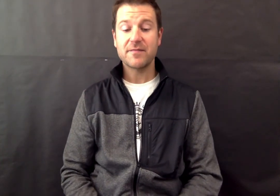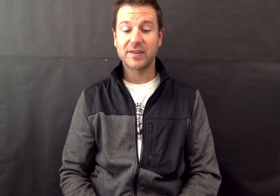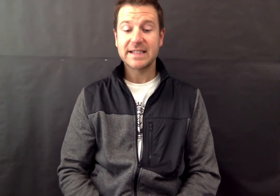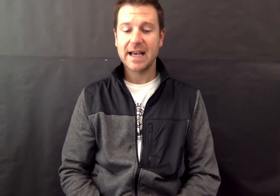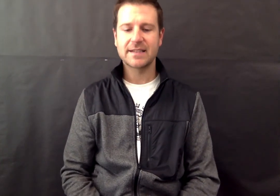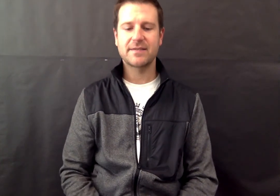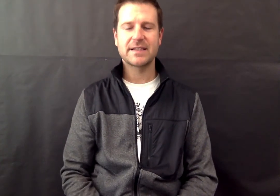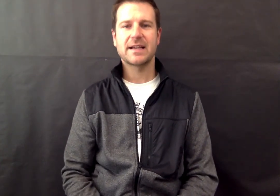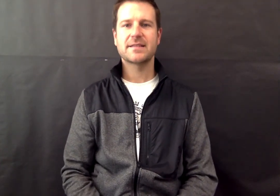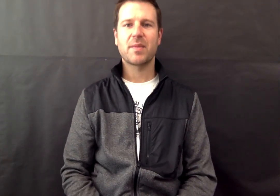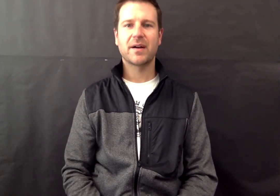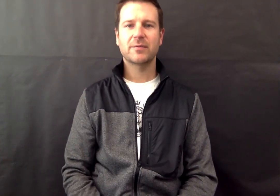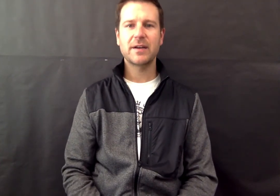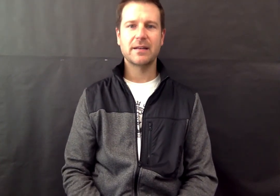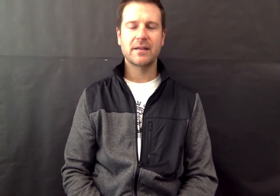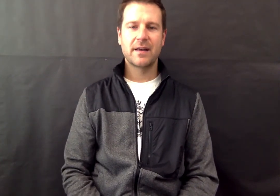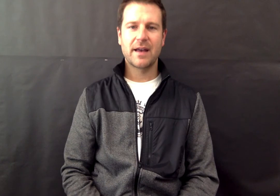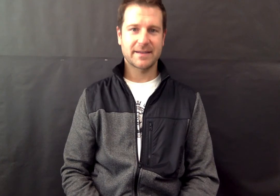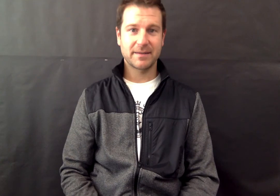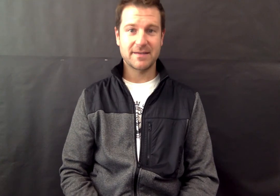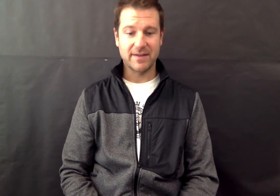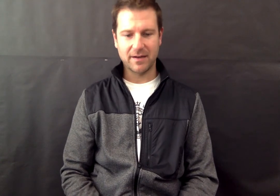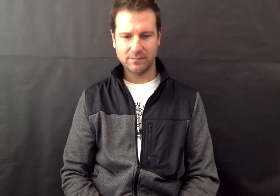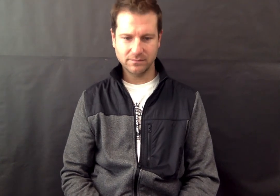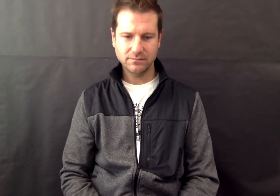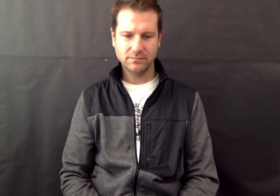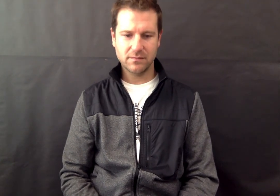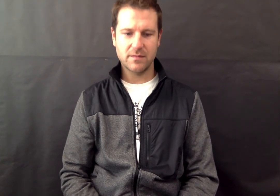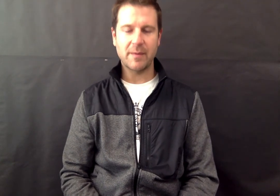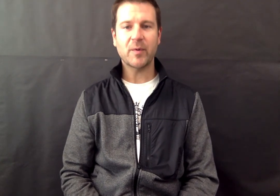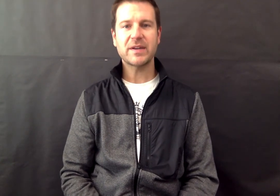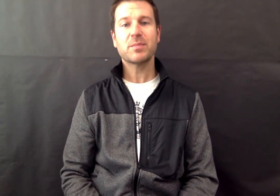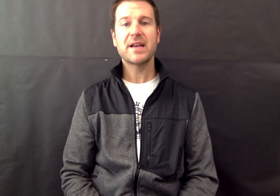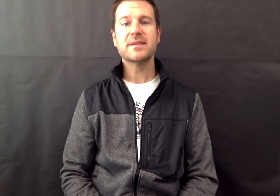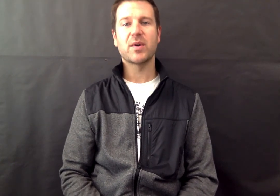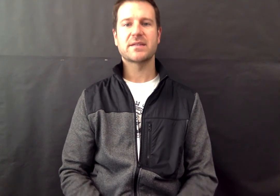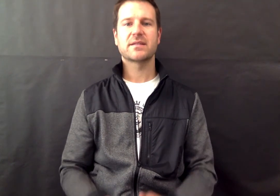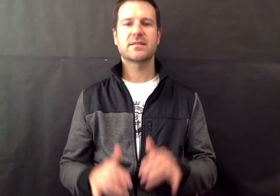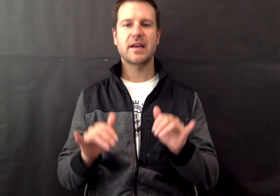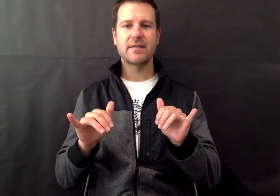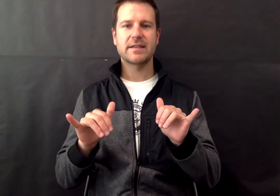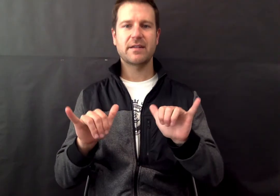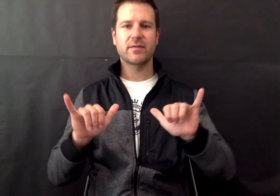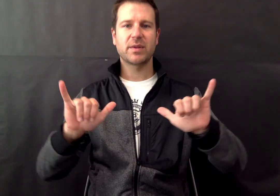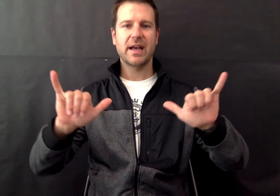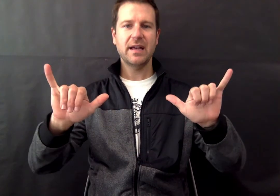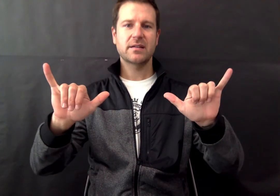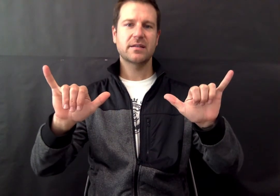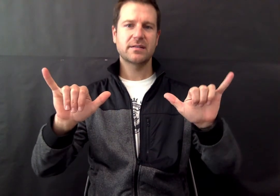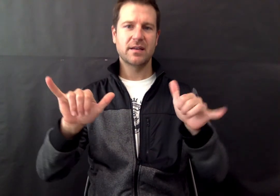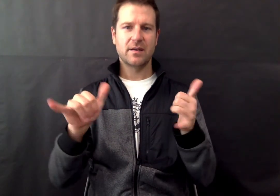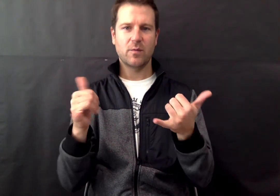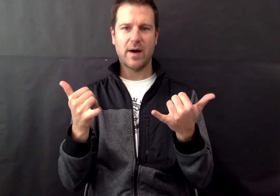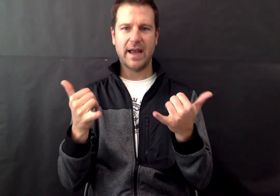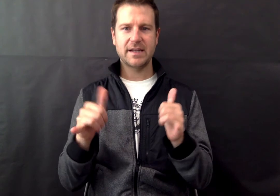Favorite activity signs, part 1, explanation video. Number 1 is play sports. So you have the sign for play, Y